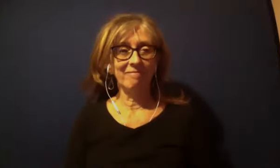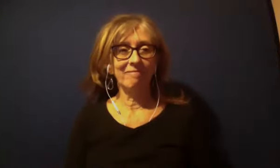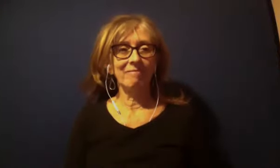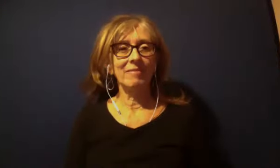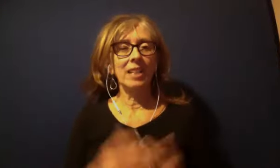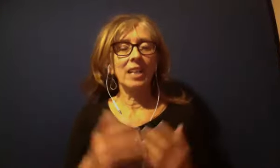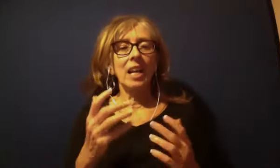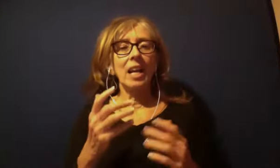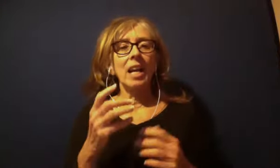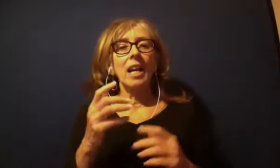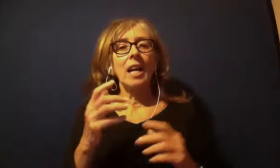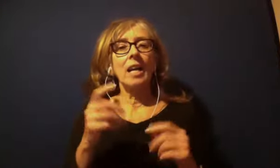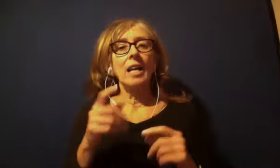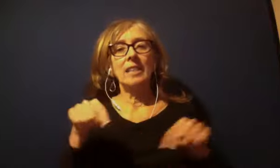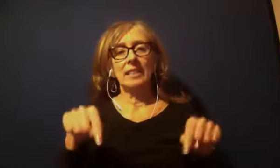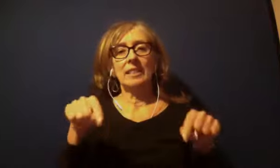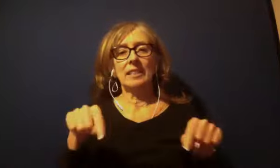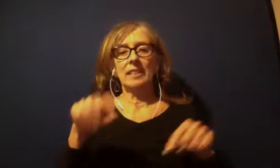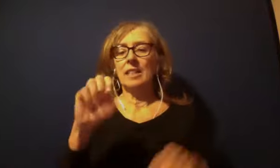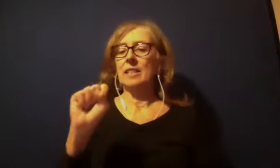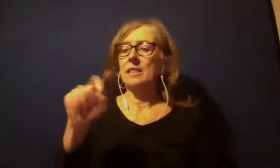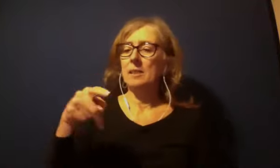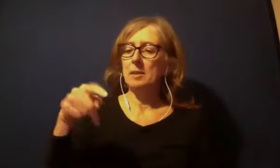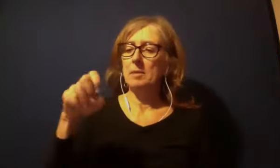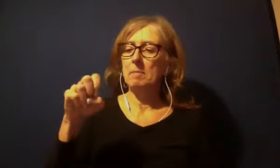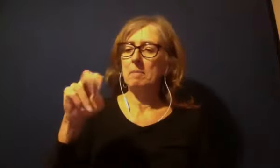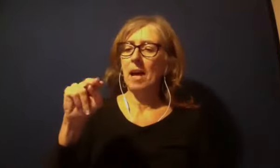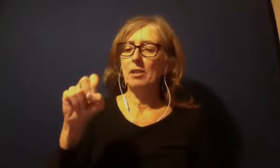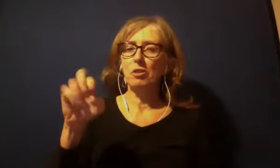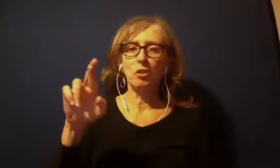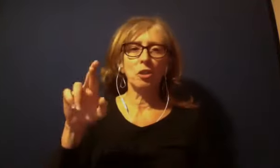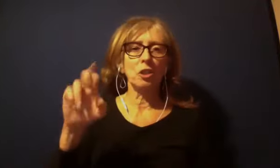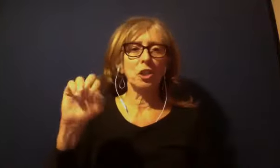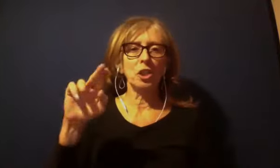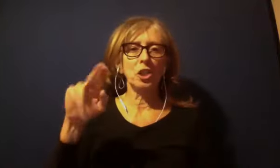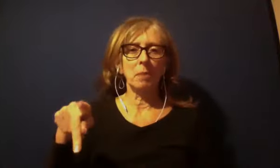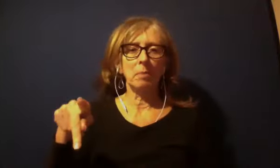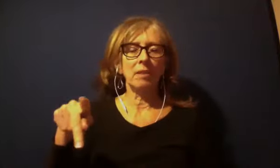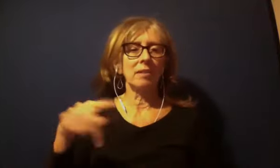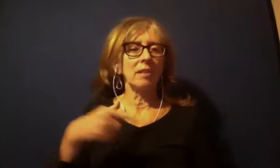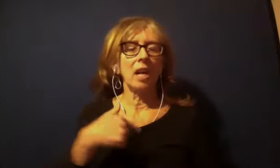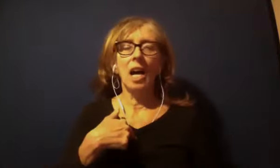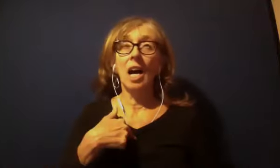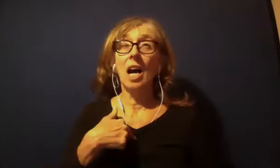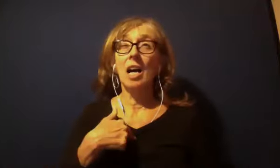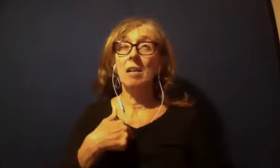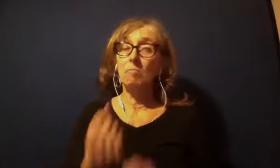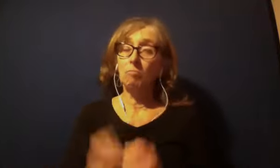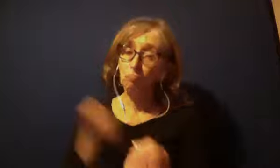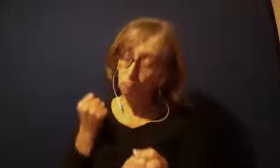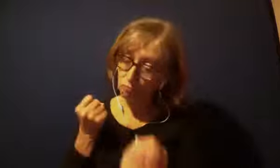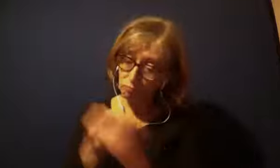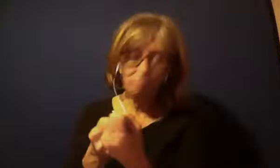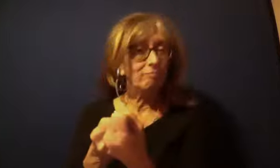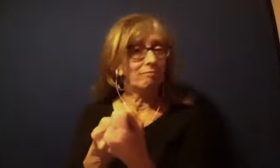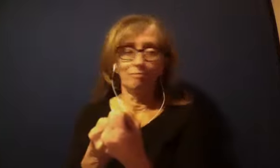of sponsorship is something that, I love sponsorship. I'm a big, big advocate of sponsorship.